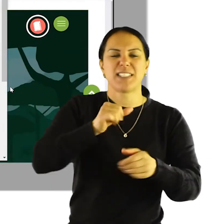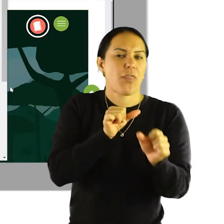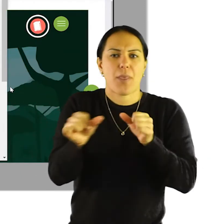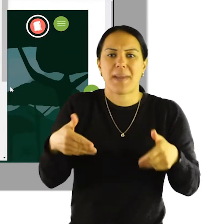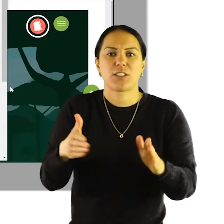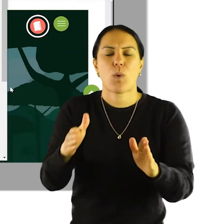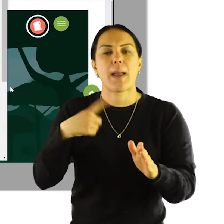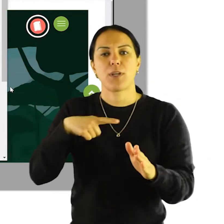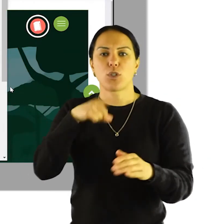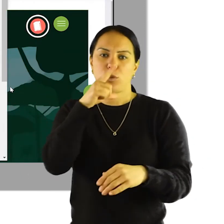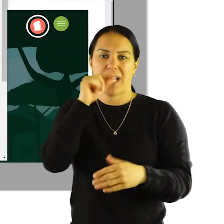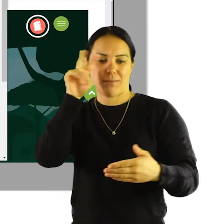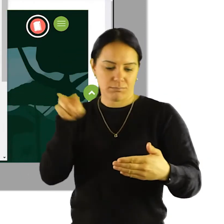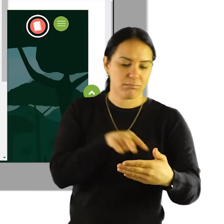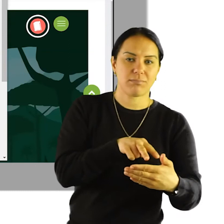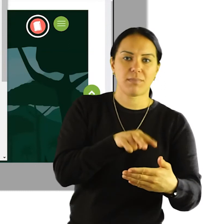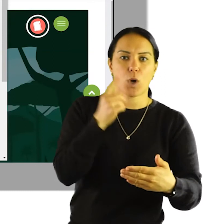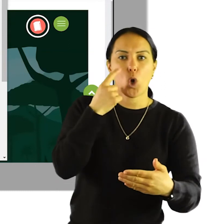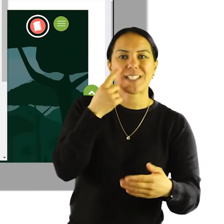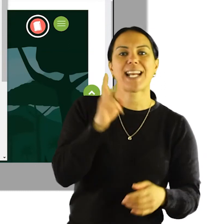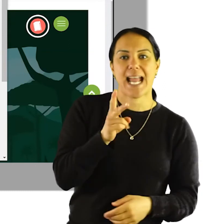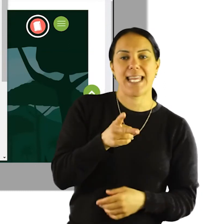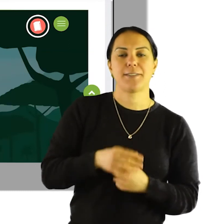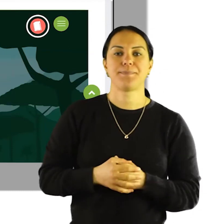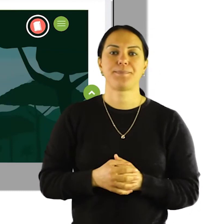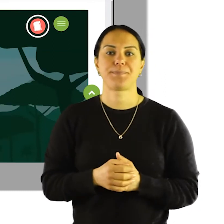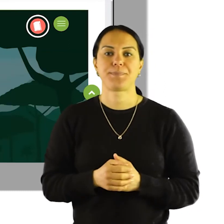That's the best way, because then you can always find it again.